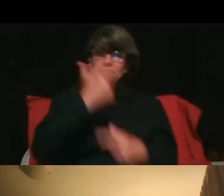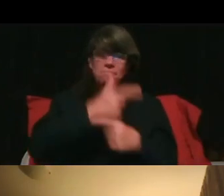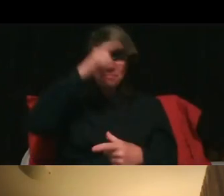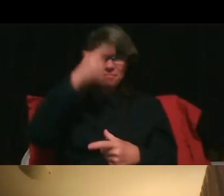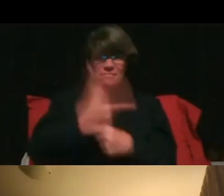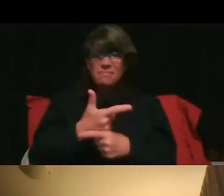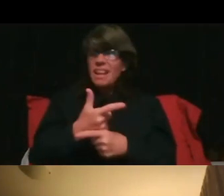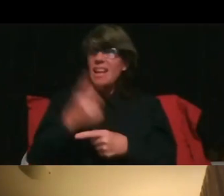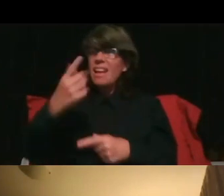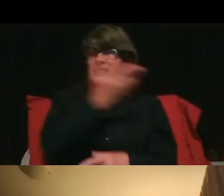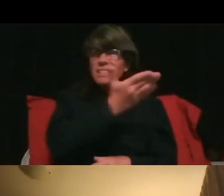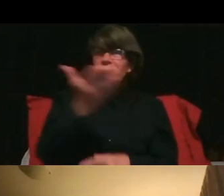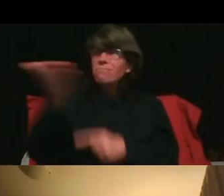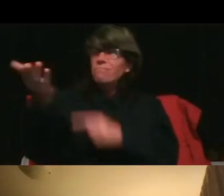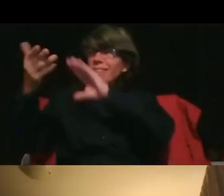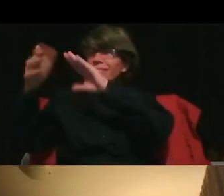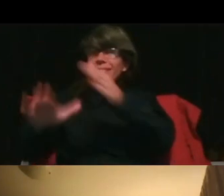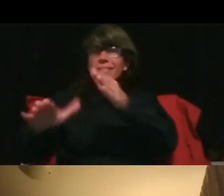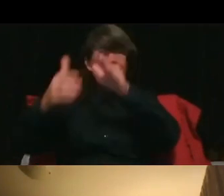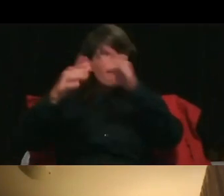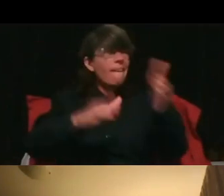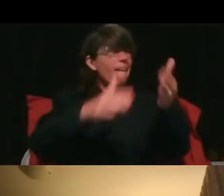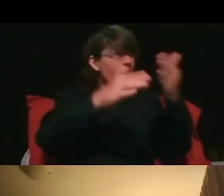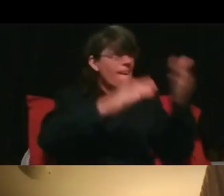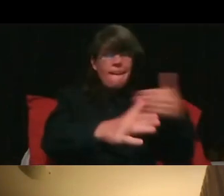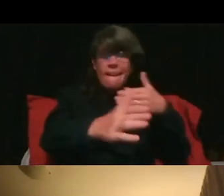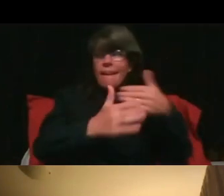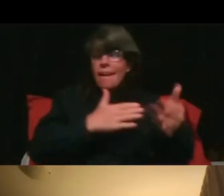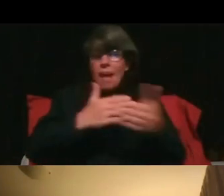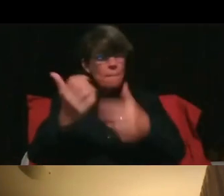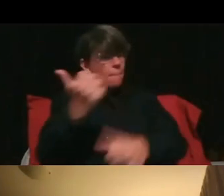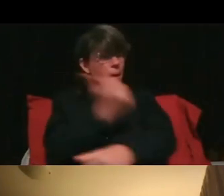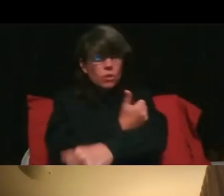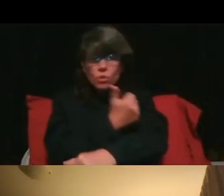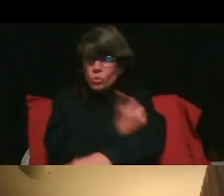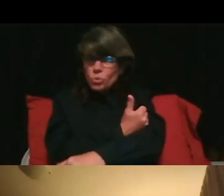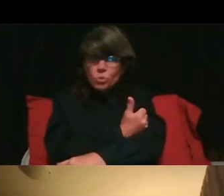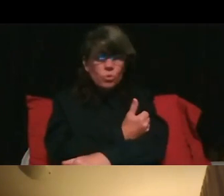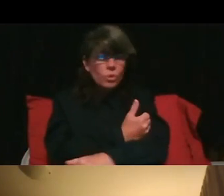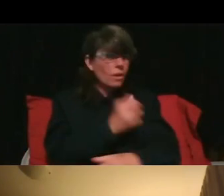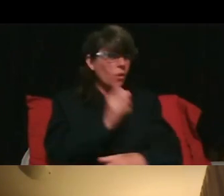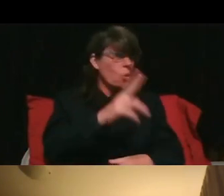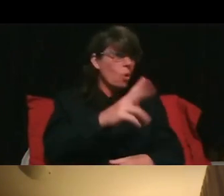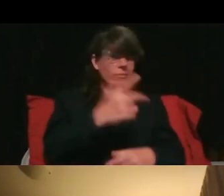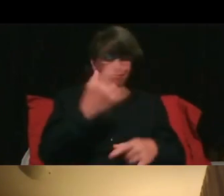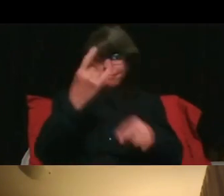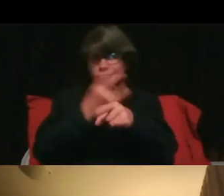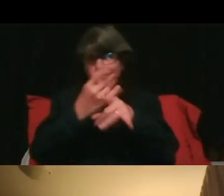out there this evening, whether it's from drug drug addiction,